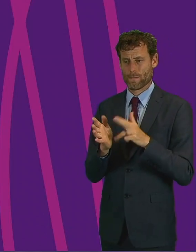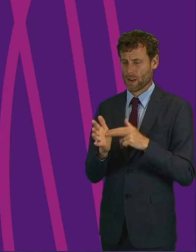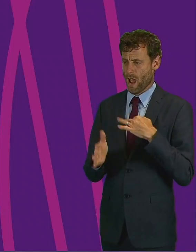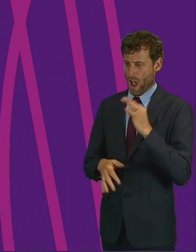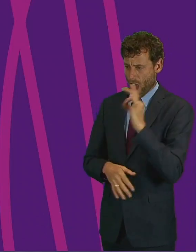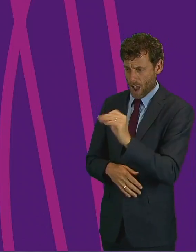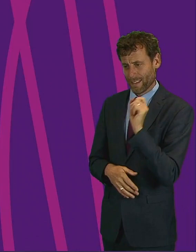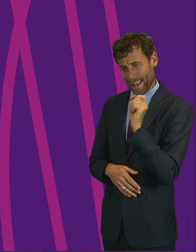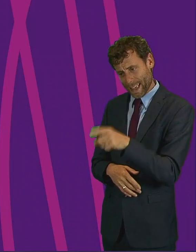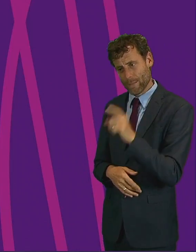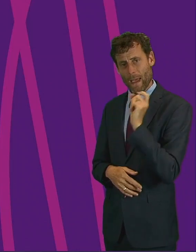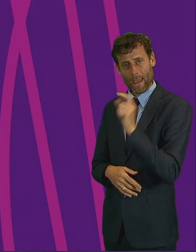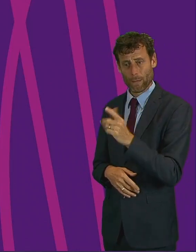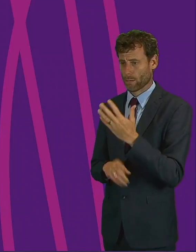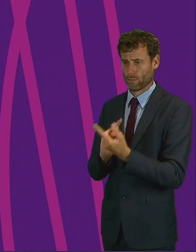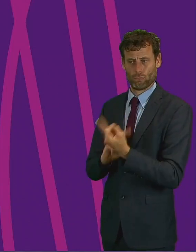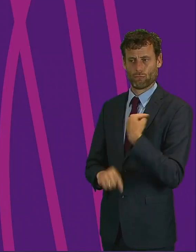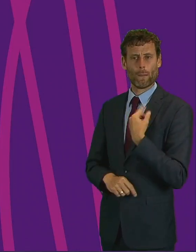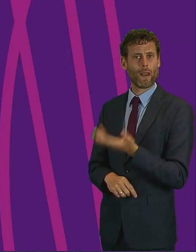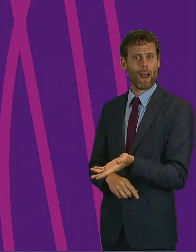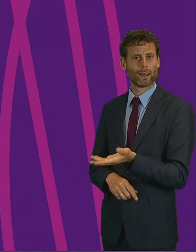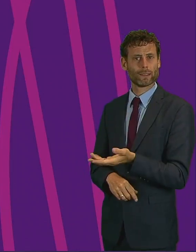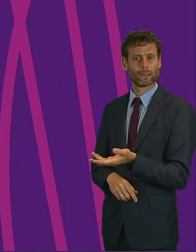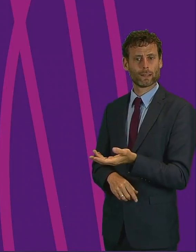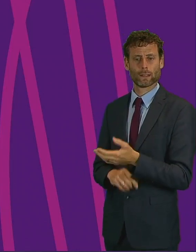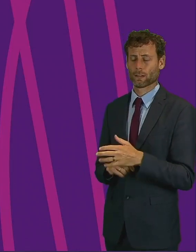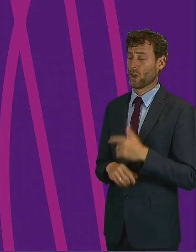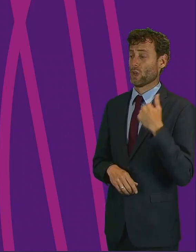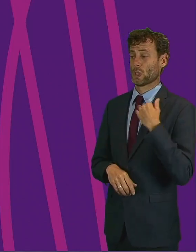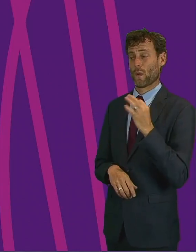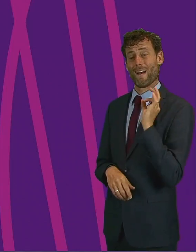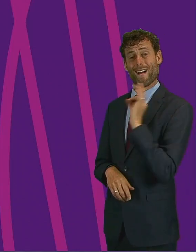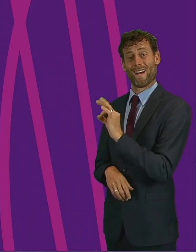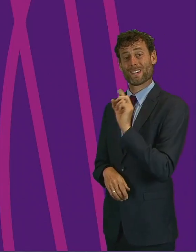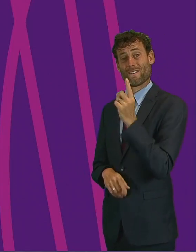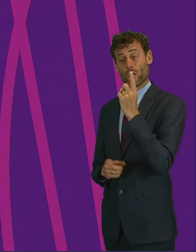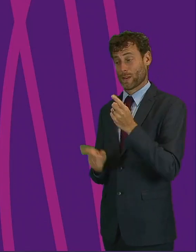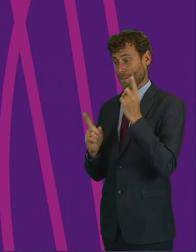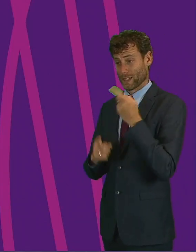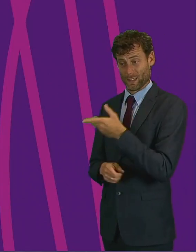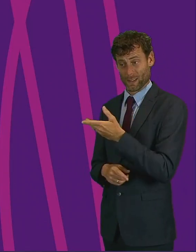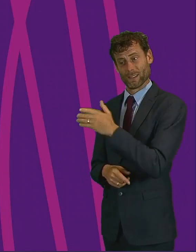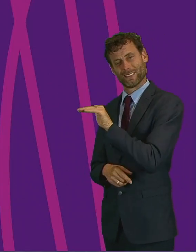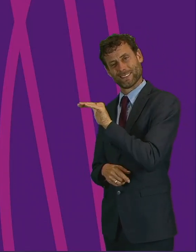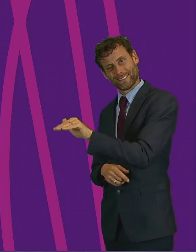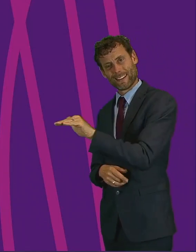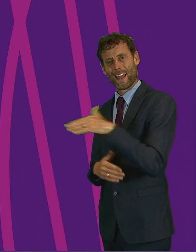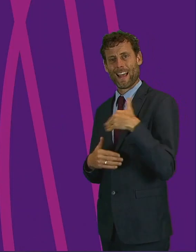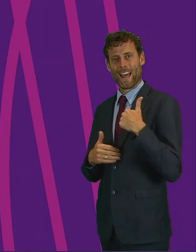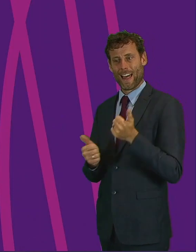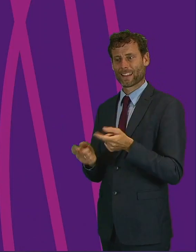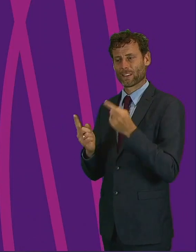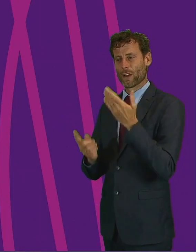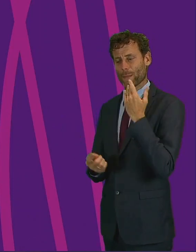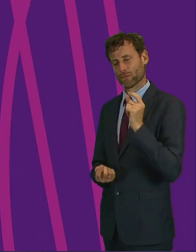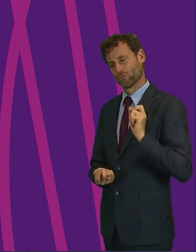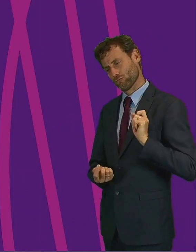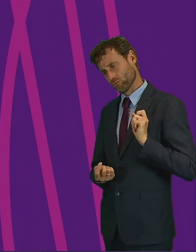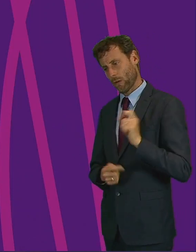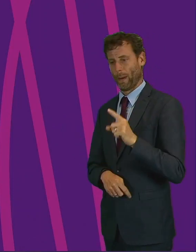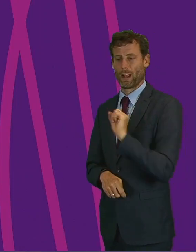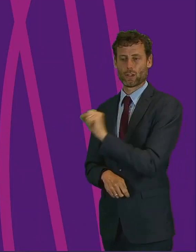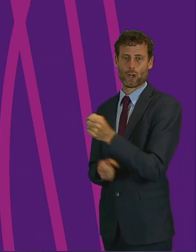of which she has bothered to reply to. So I asked the First Minister, will she tell her Health Secretary to reply to her